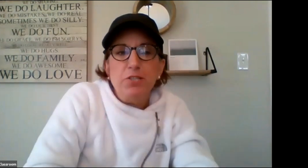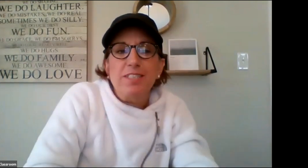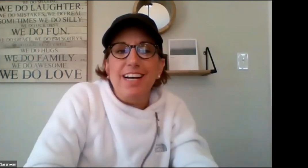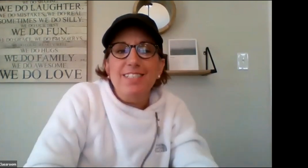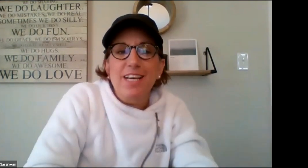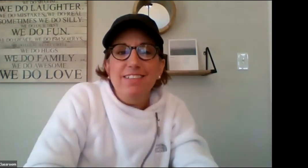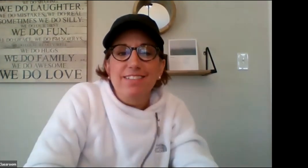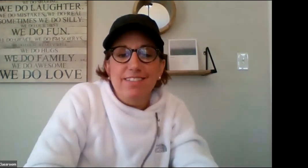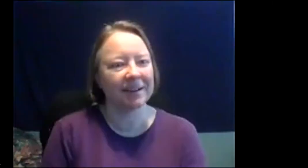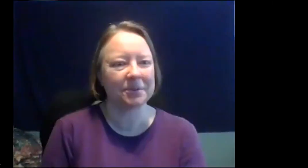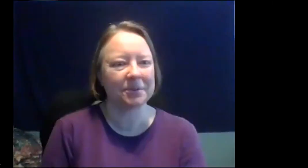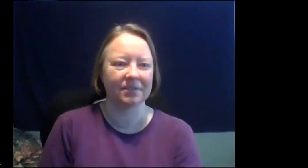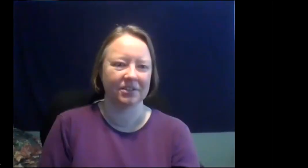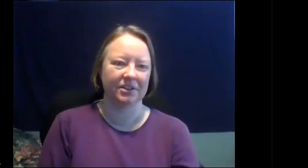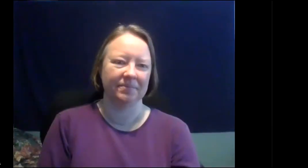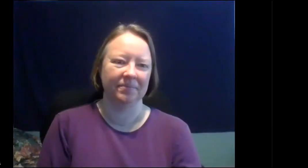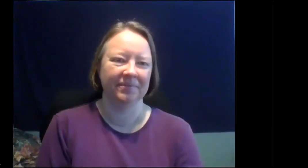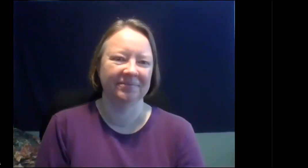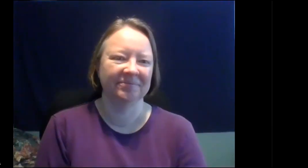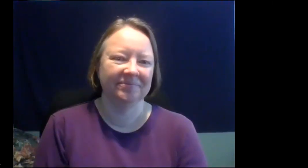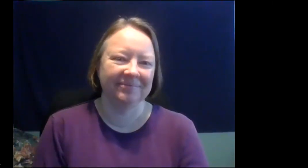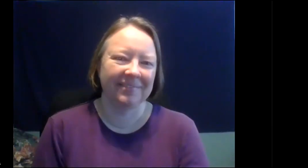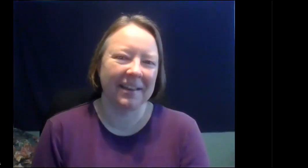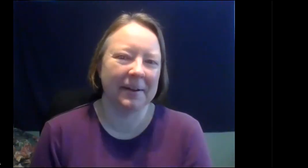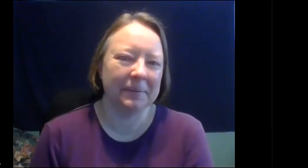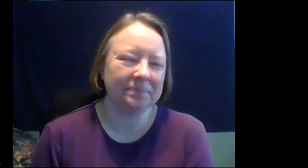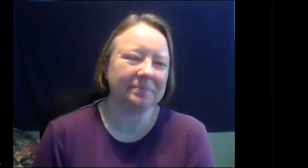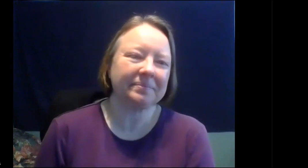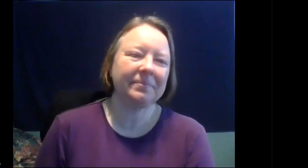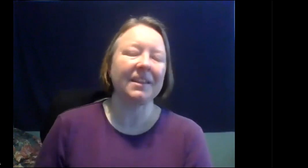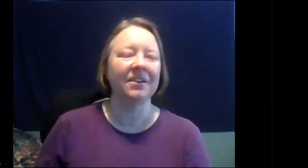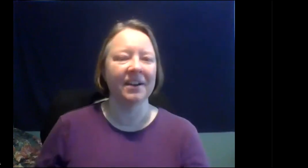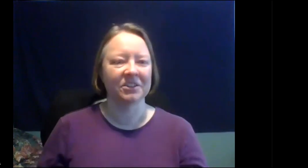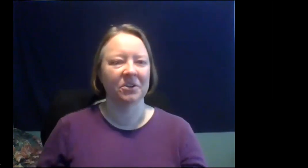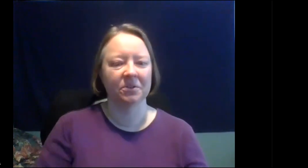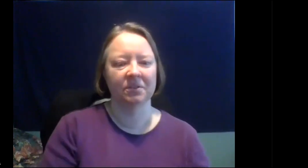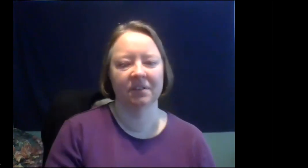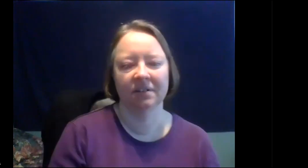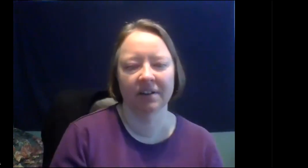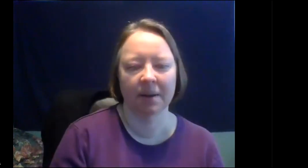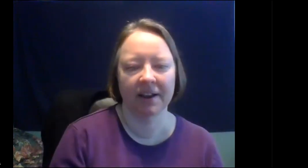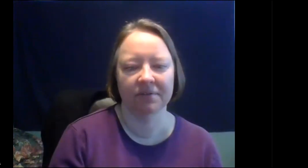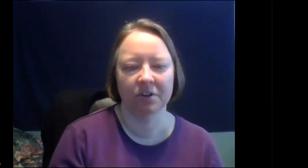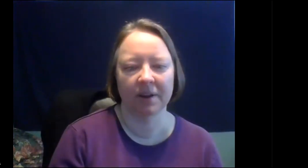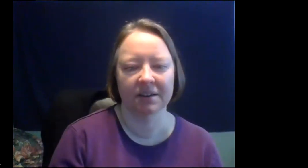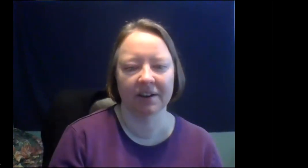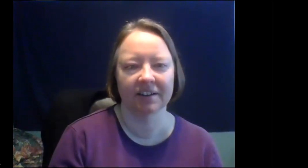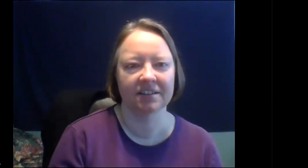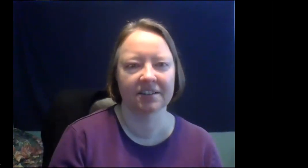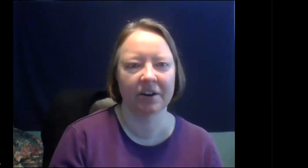conversational signs again. Sign? Yep, sure, sure. All right, so I'm gonna have to go back to my list so I